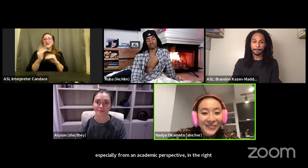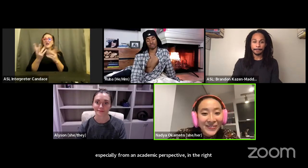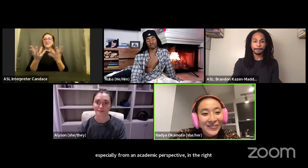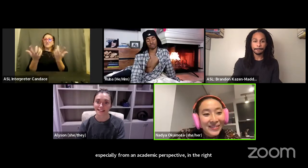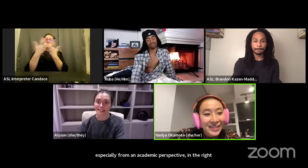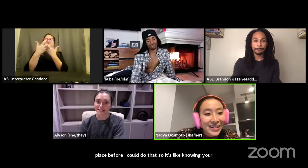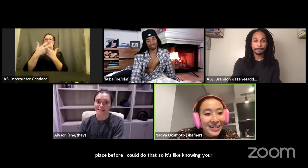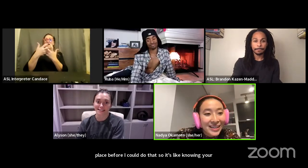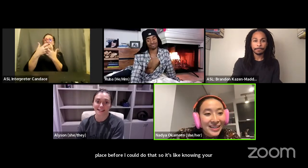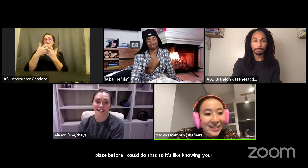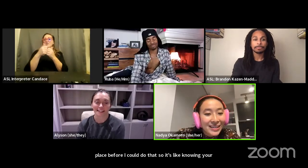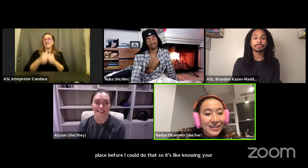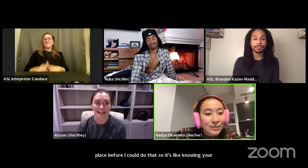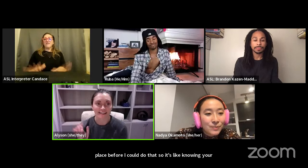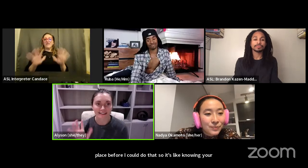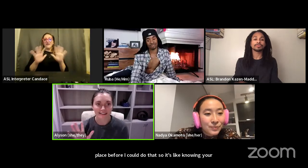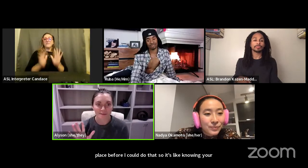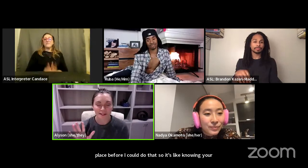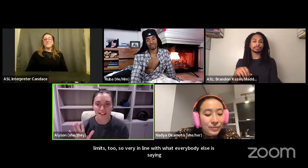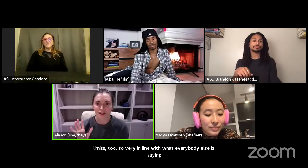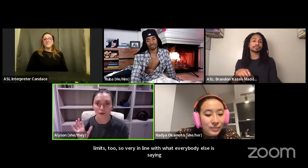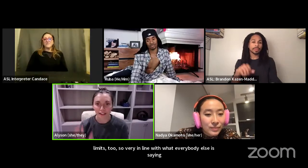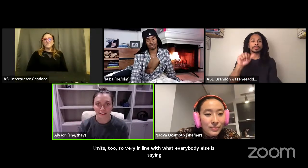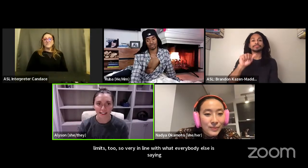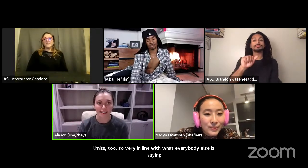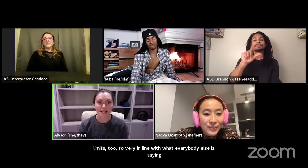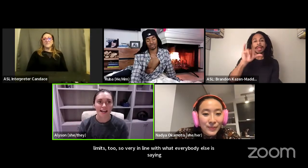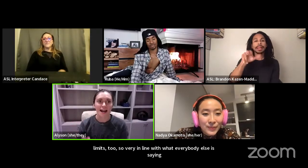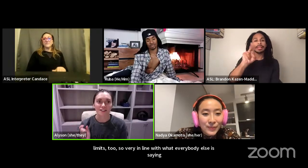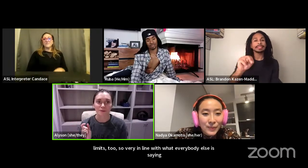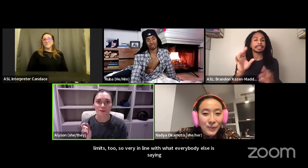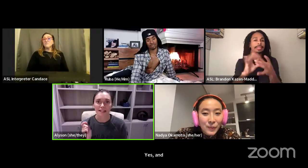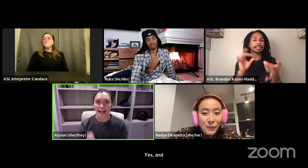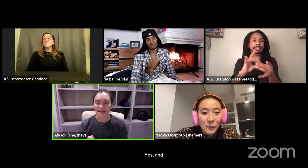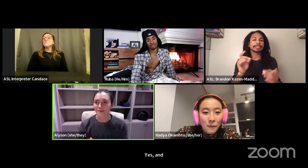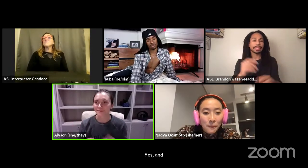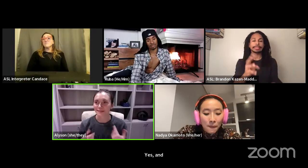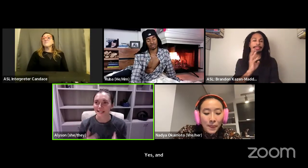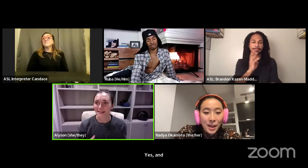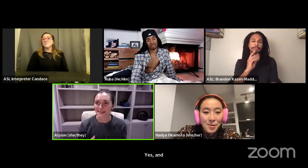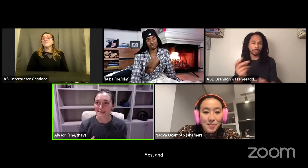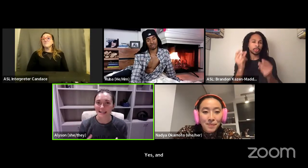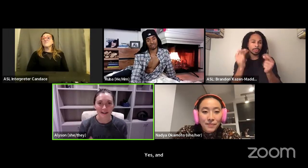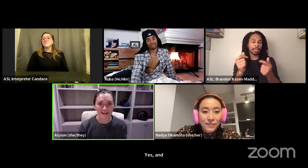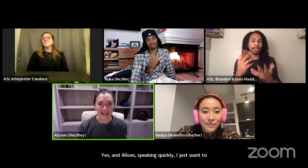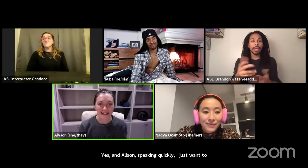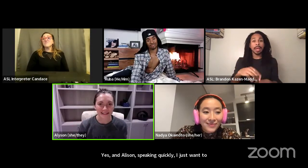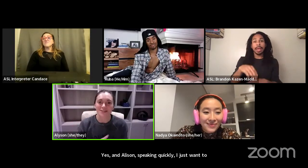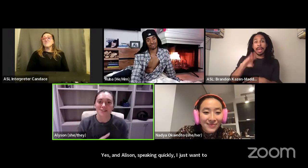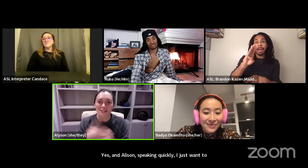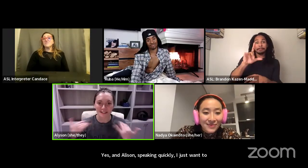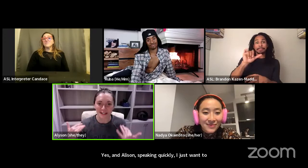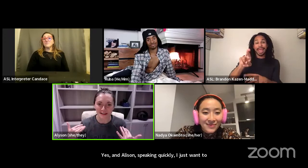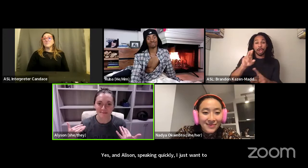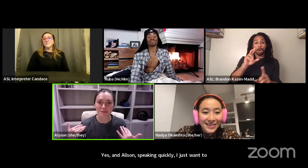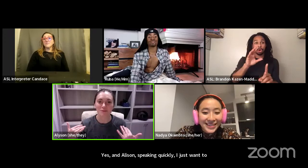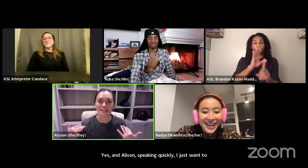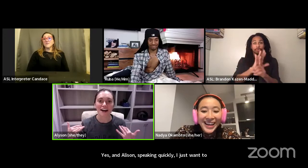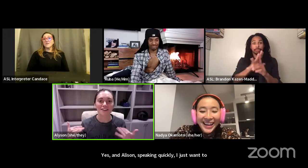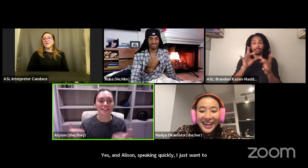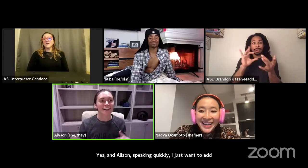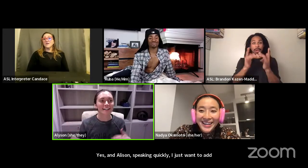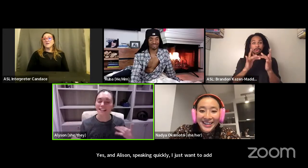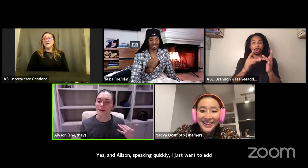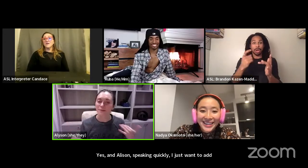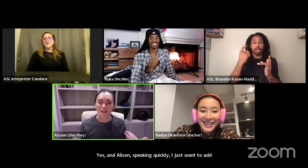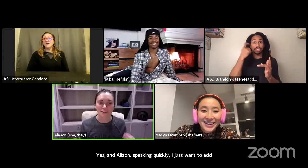saying. Yes. And Allison, speaking quickly, I just want to add, Blair's internet just pooped